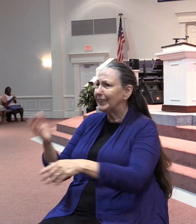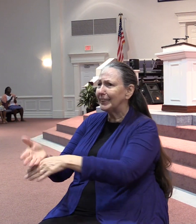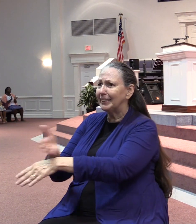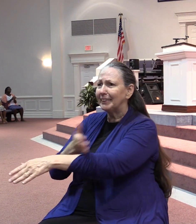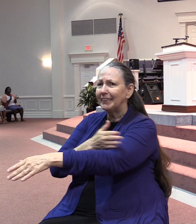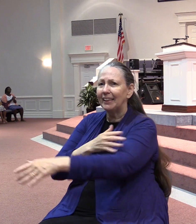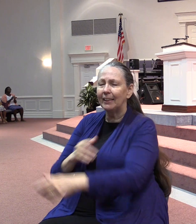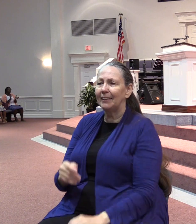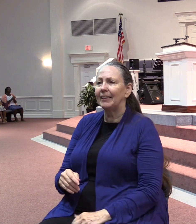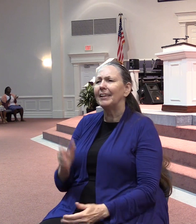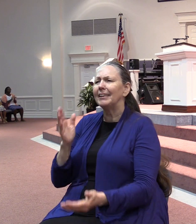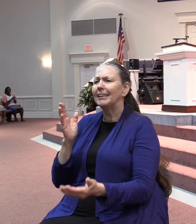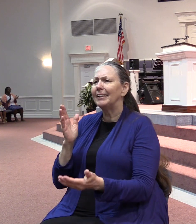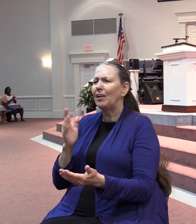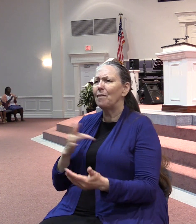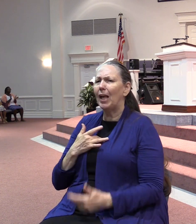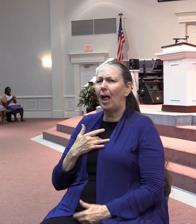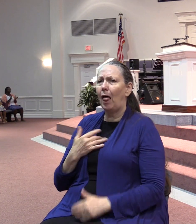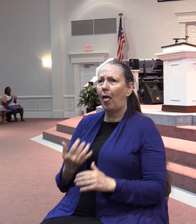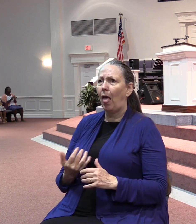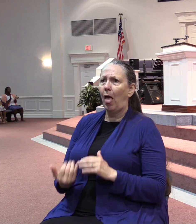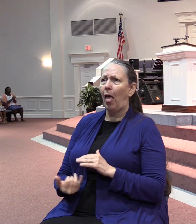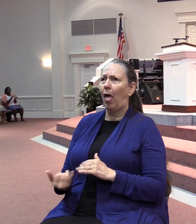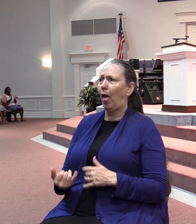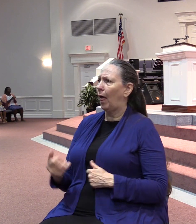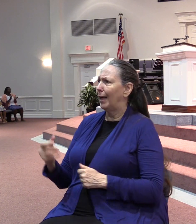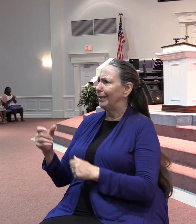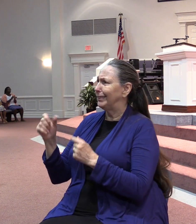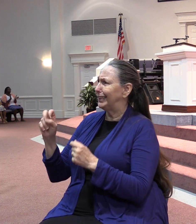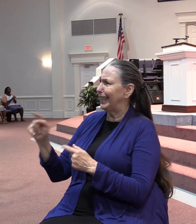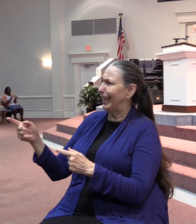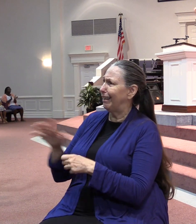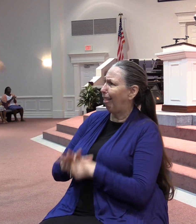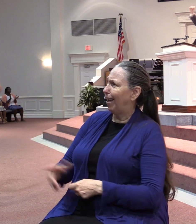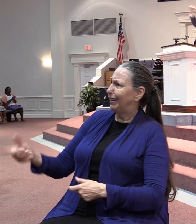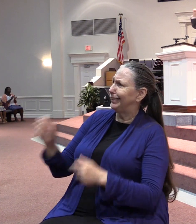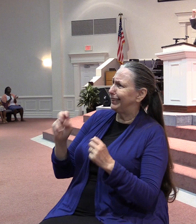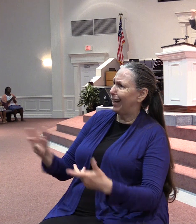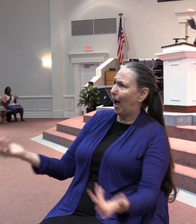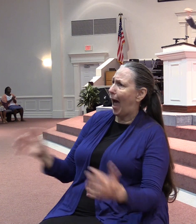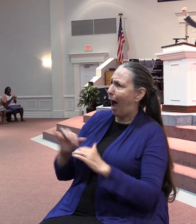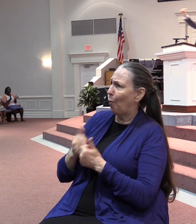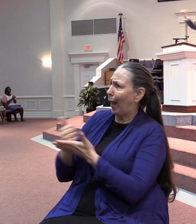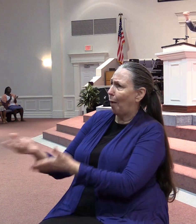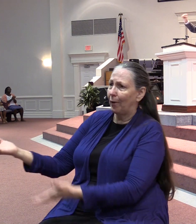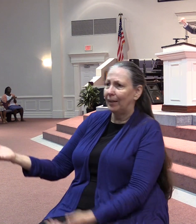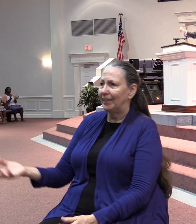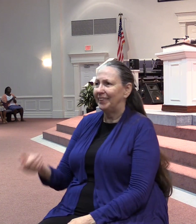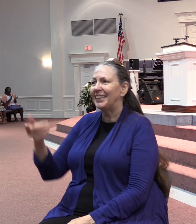Let's not be intimidated by the sins of this city. That's what makes God want to show up here.